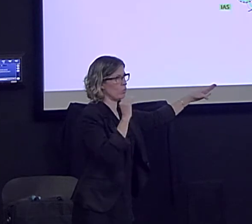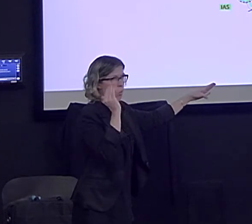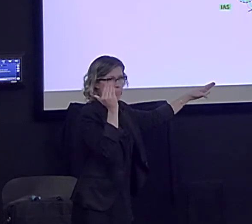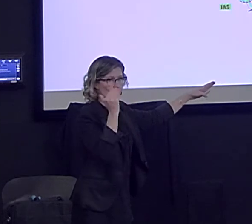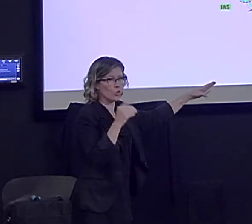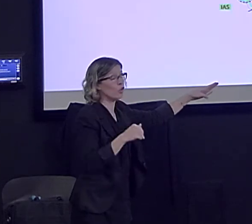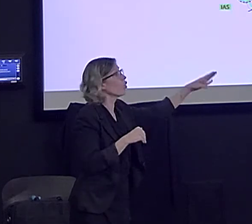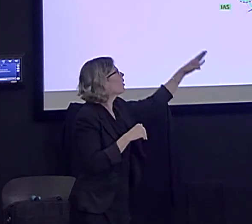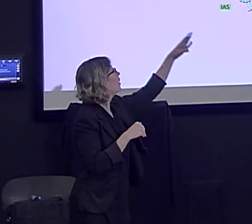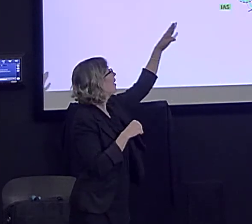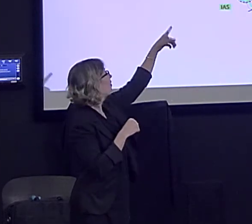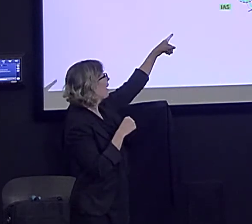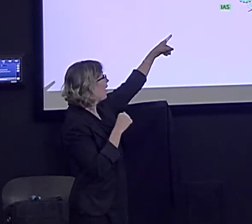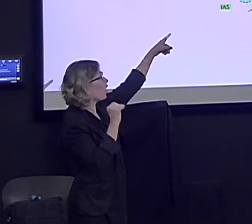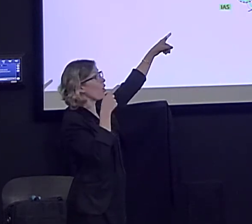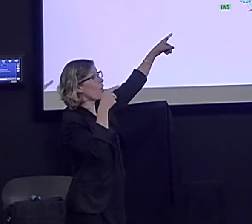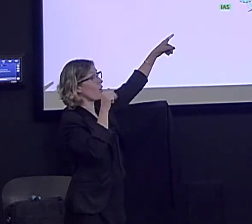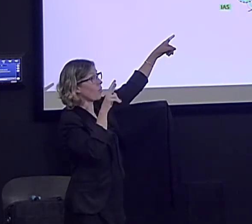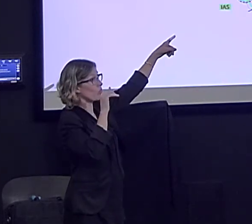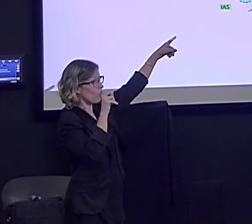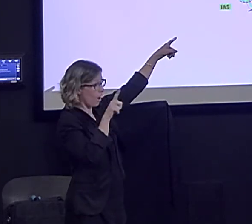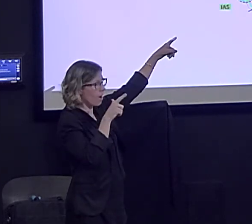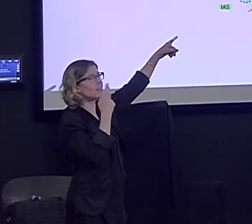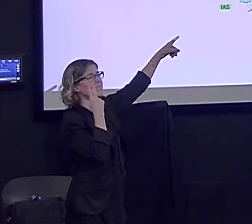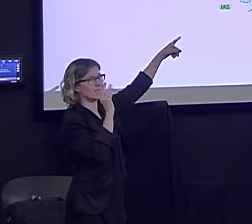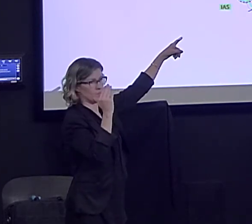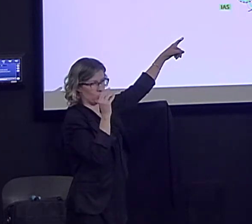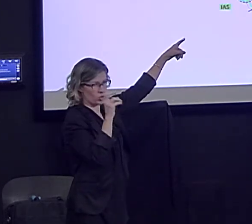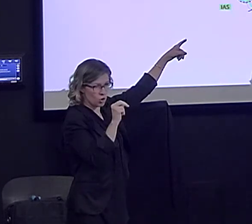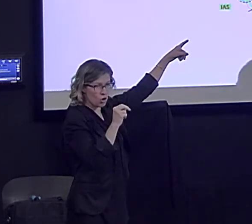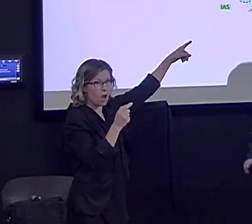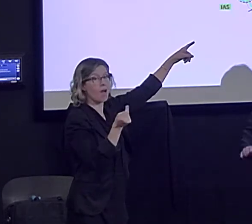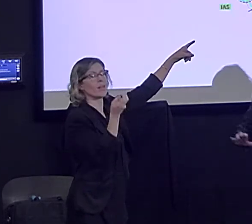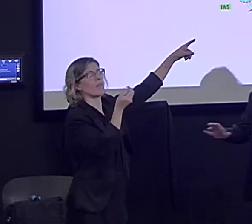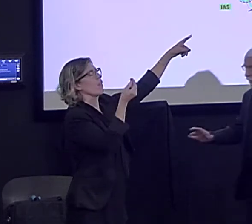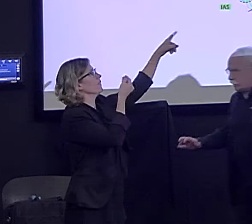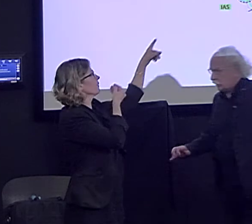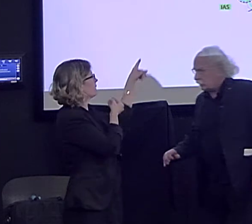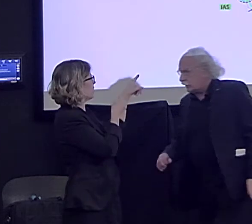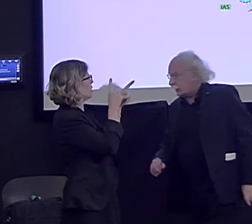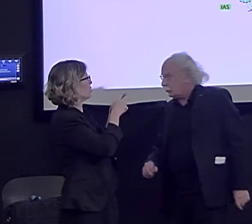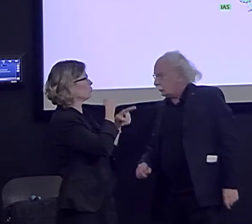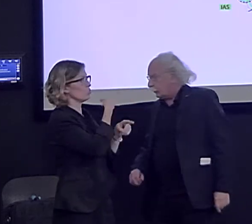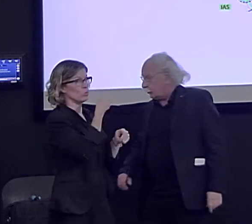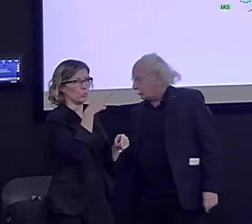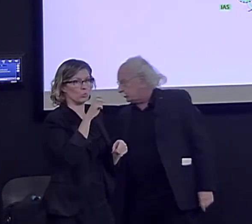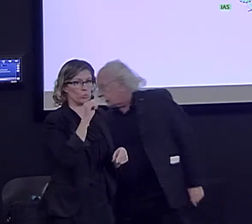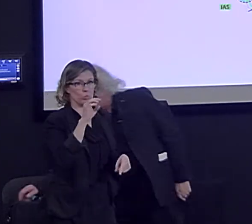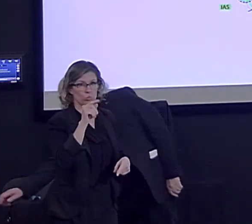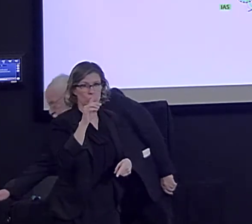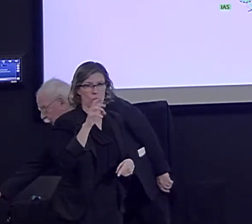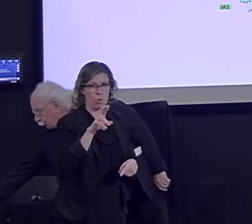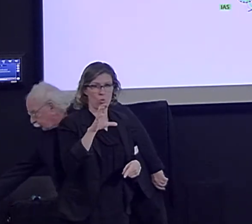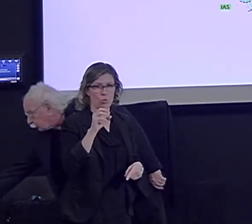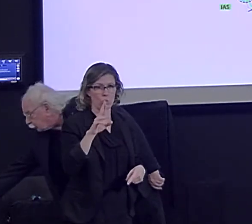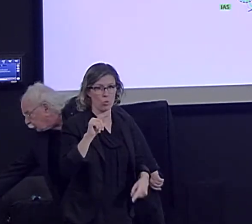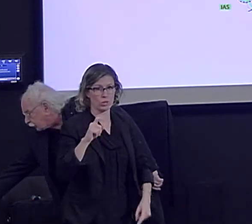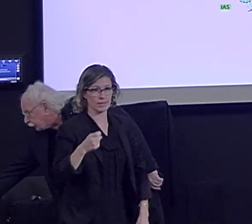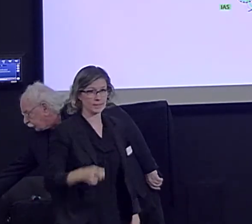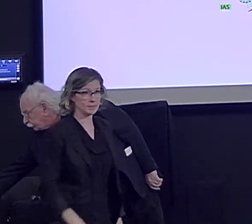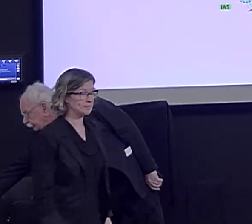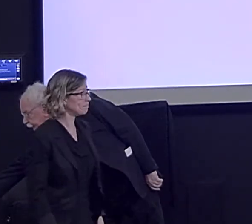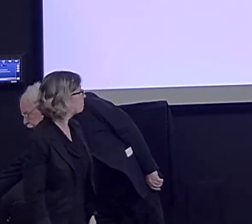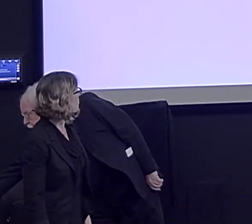lobe and they became rather frequent in the premotor cortex. Now, of course, let's move to